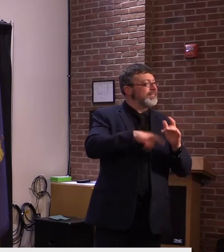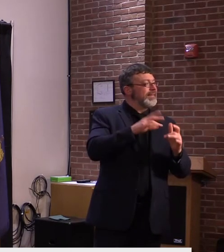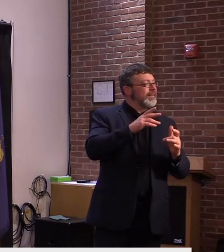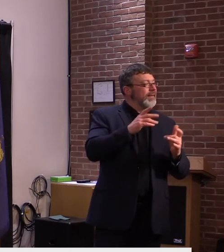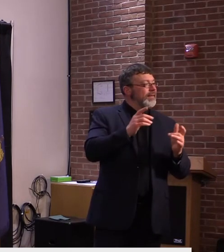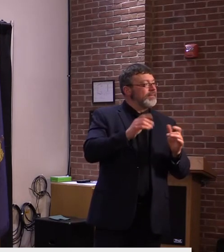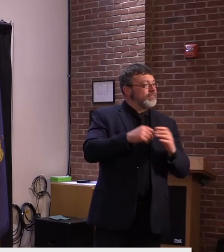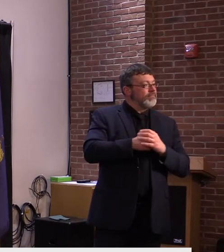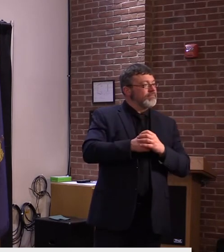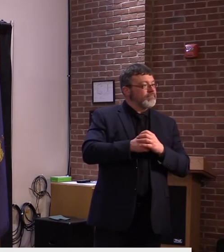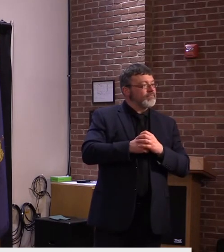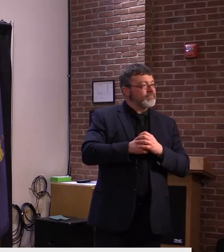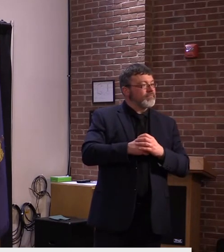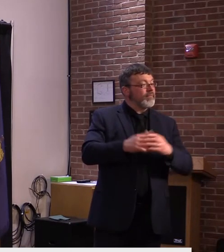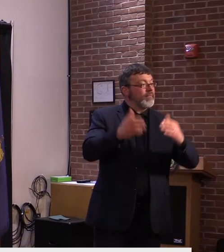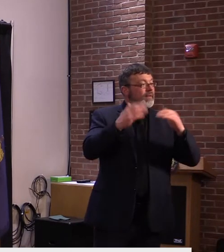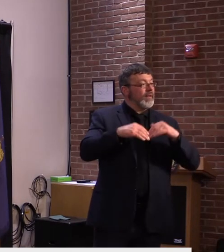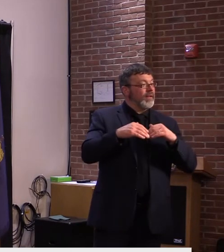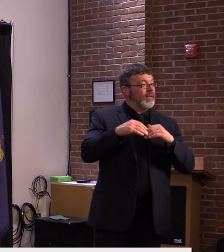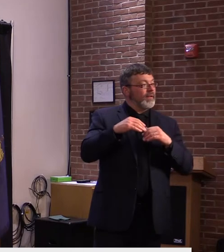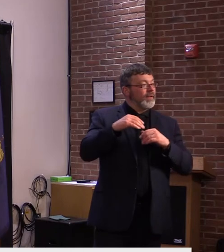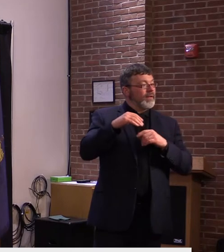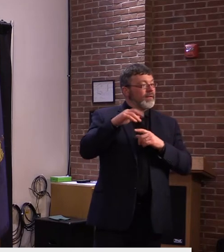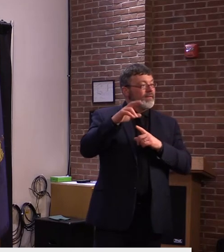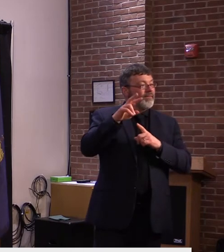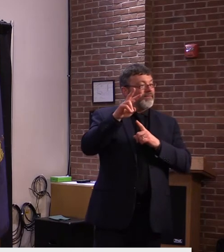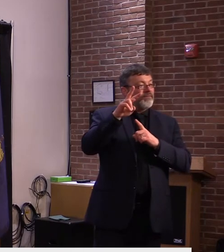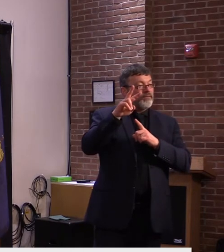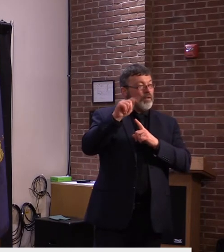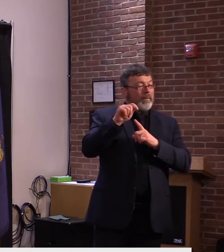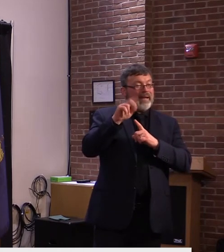All right, we'll move to Guy Page, Vermont Daily Chronicle.